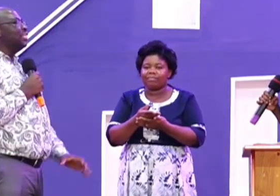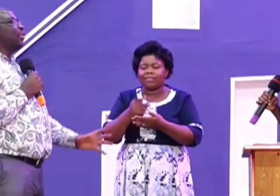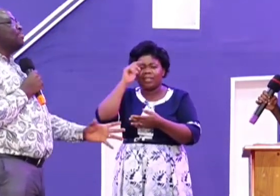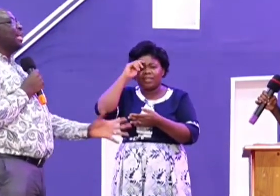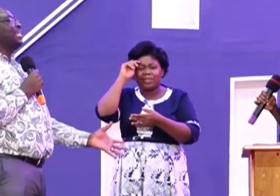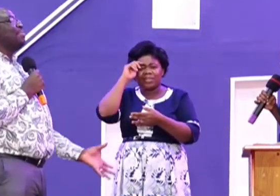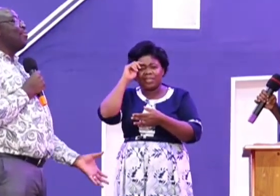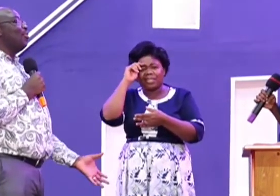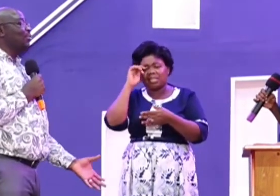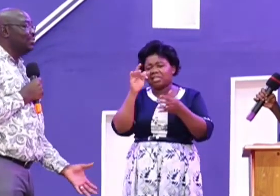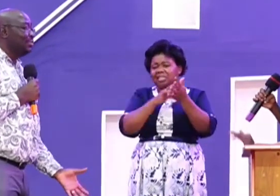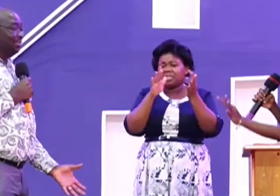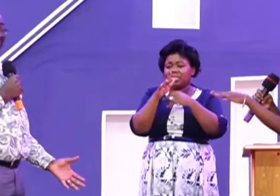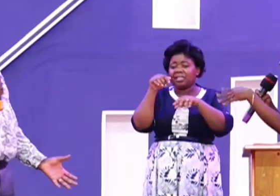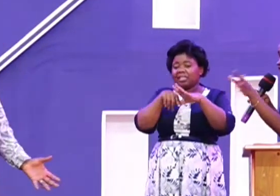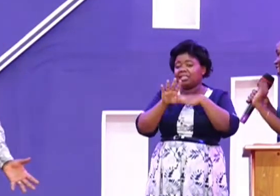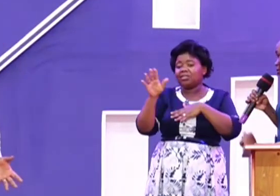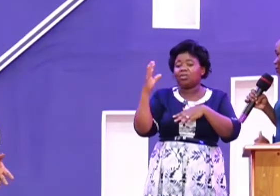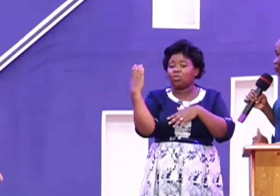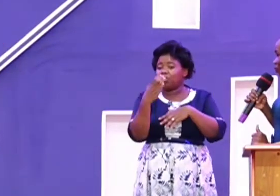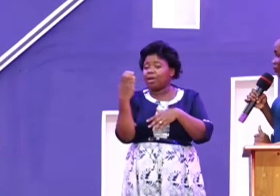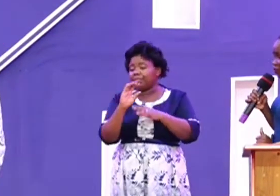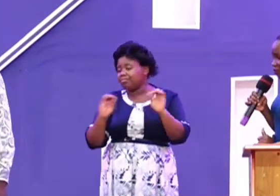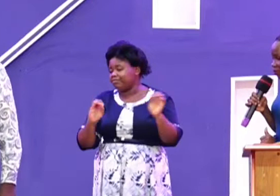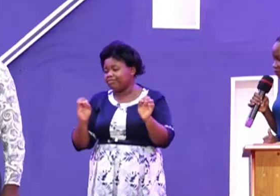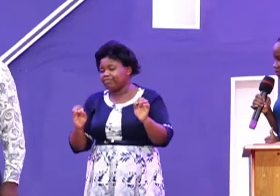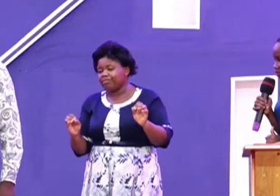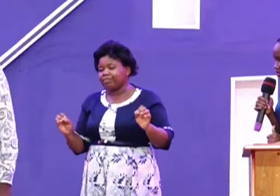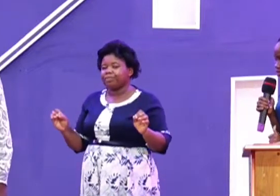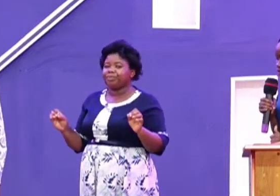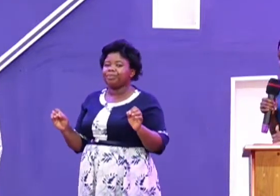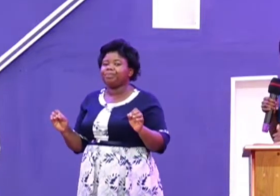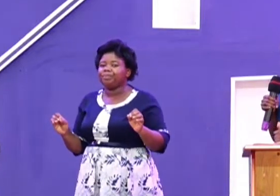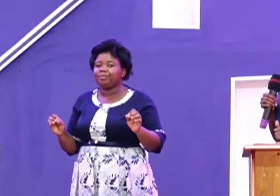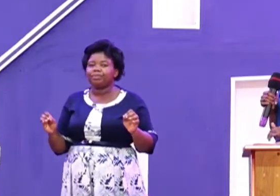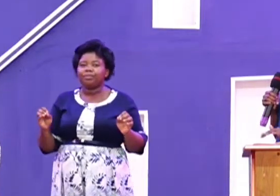And you think even Jesus is there.